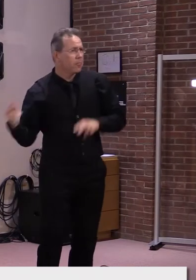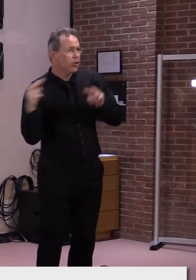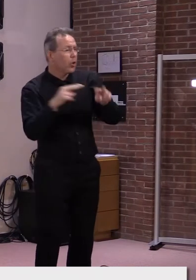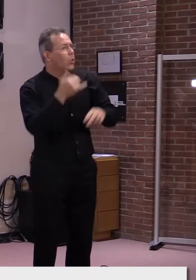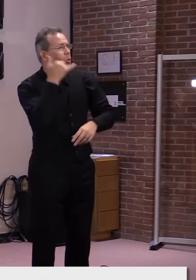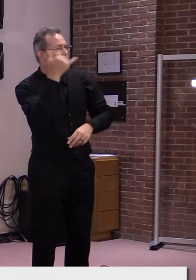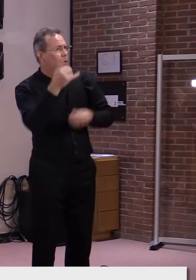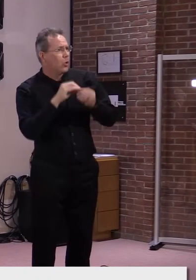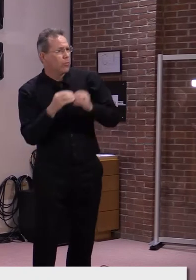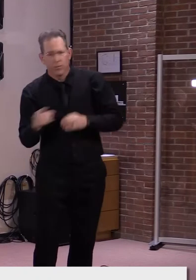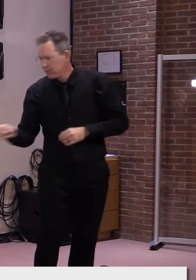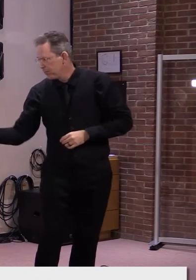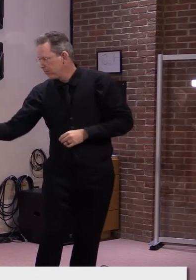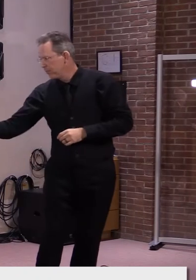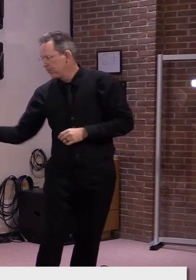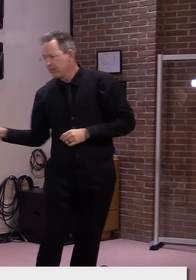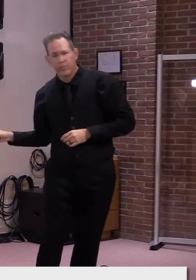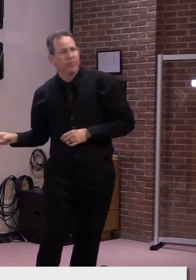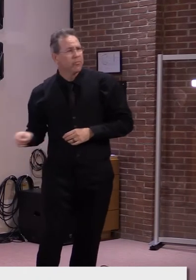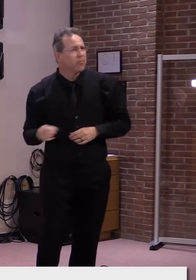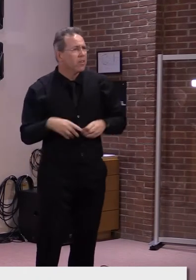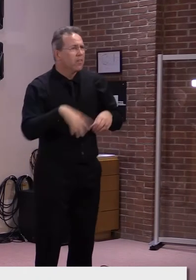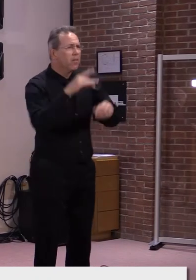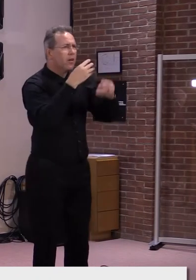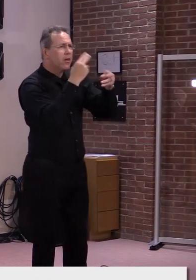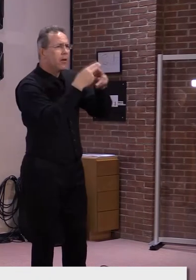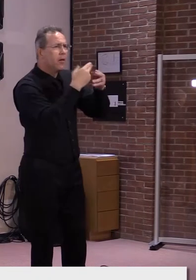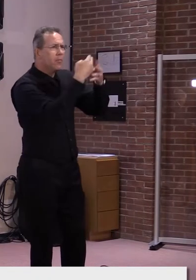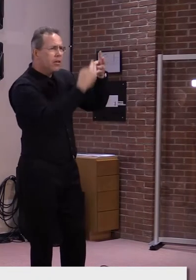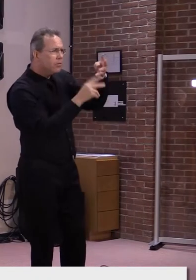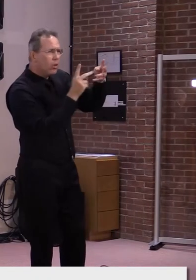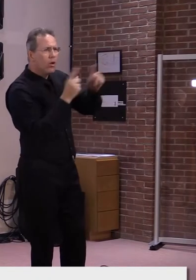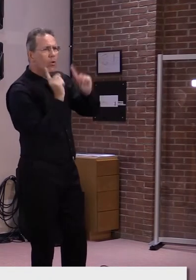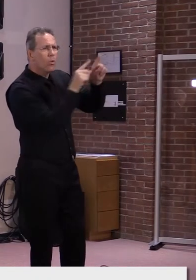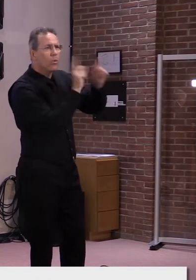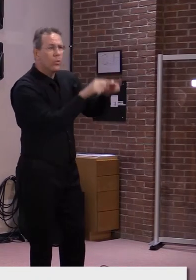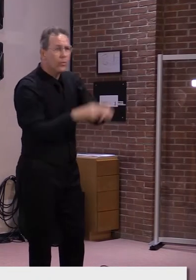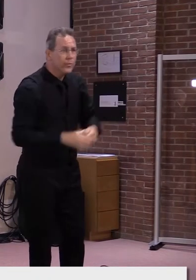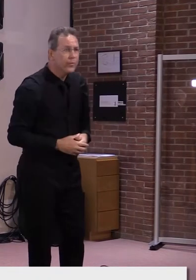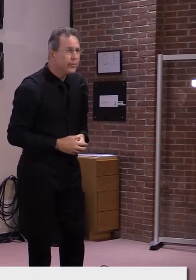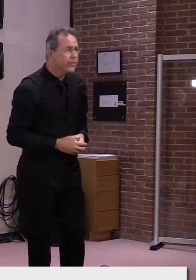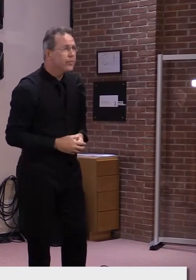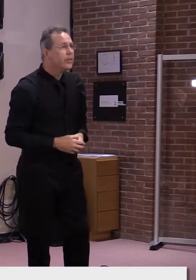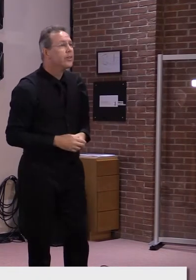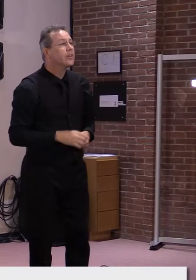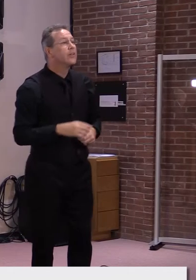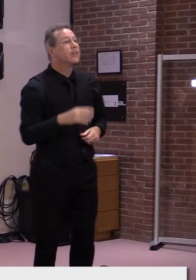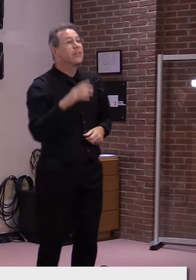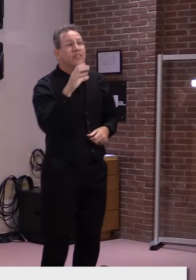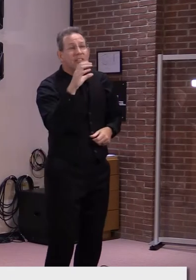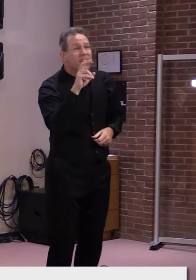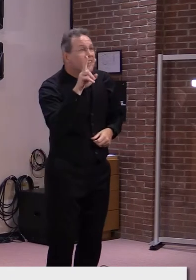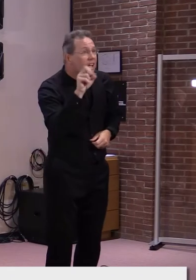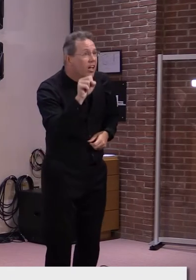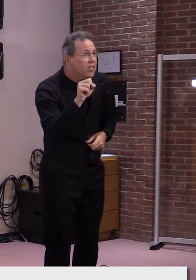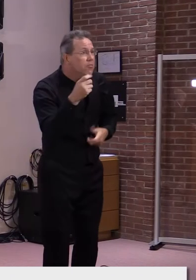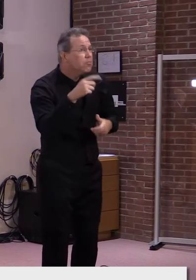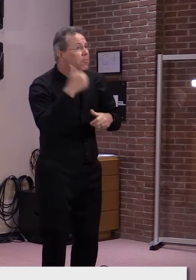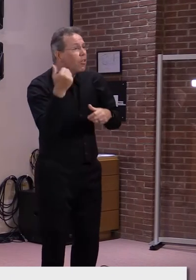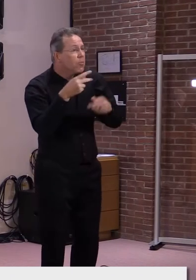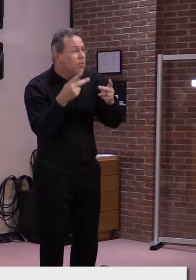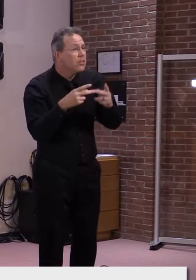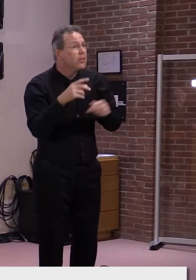855-722-7878 to get more information. CVS, Kinney Drugs, and Walgreens are also